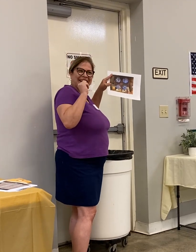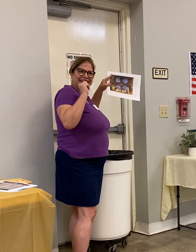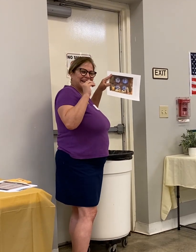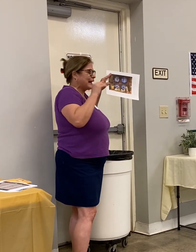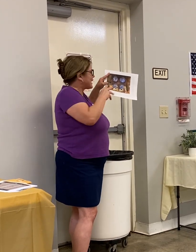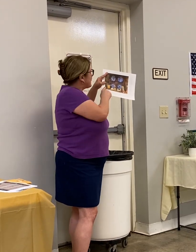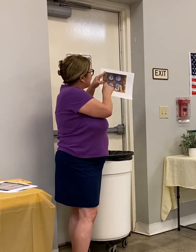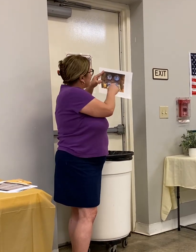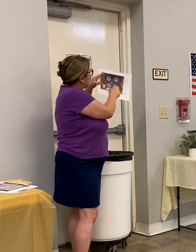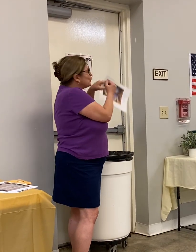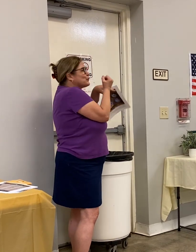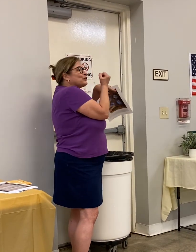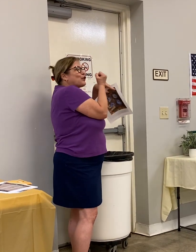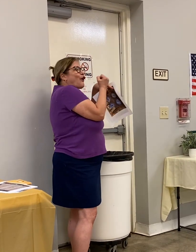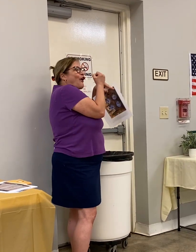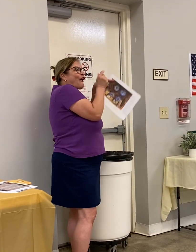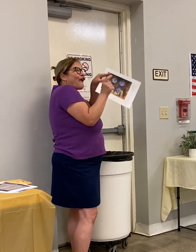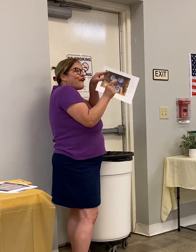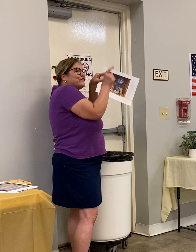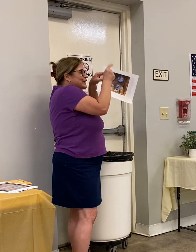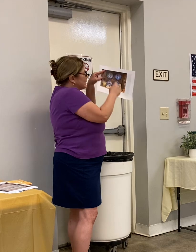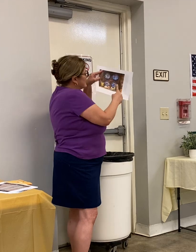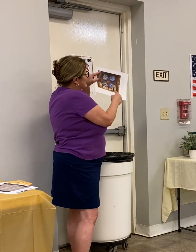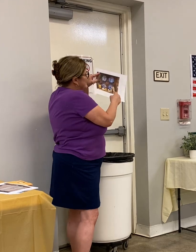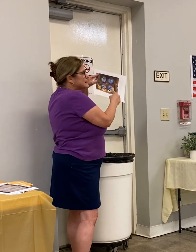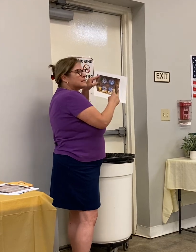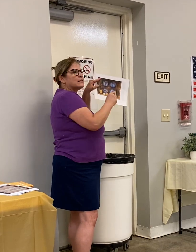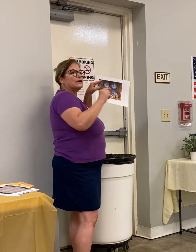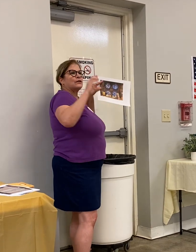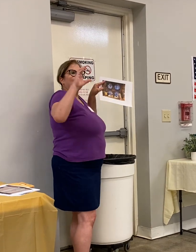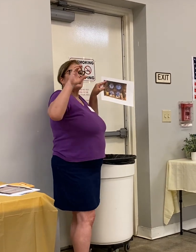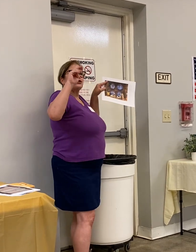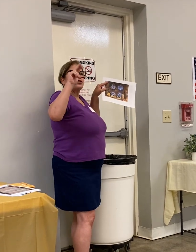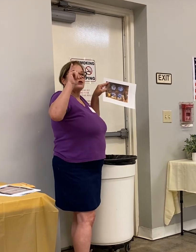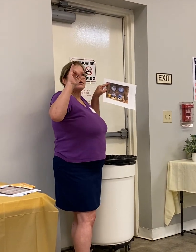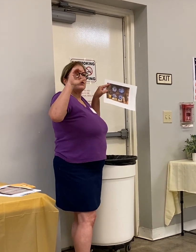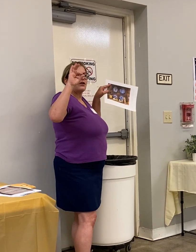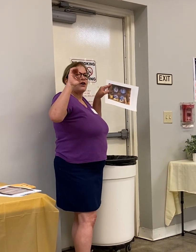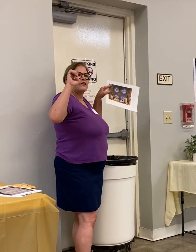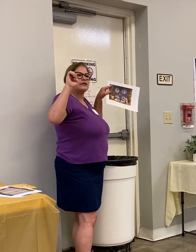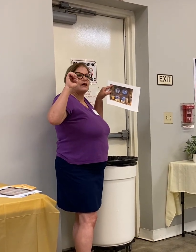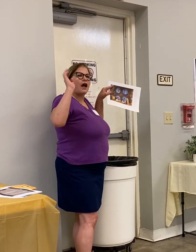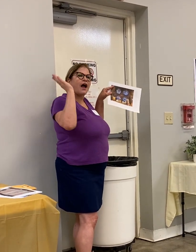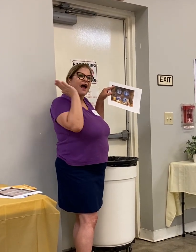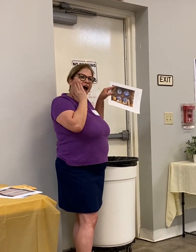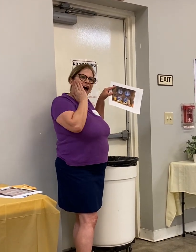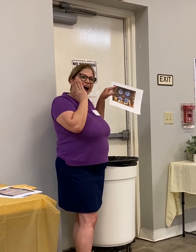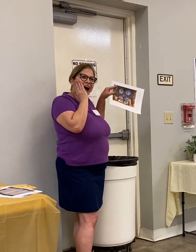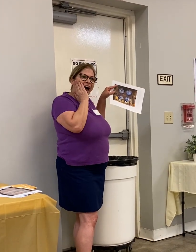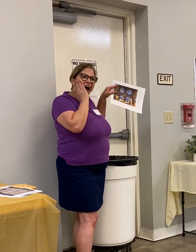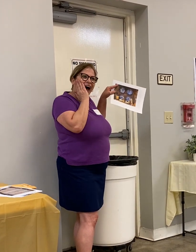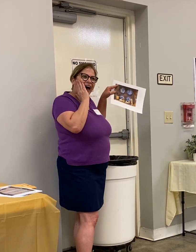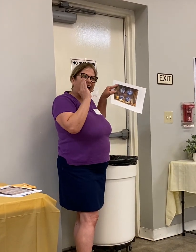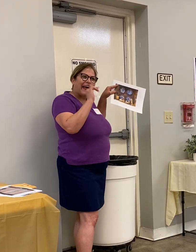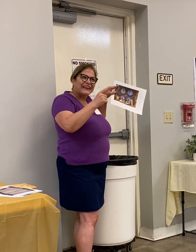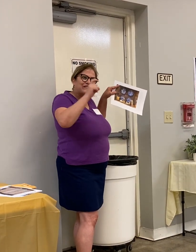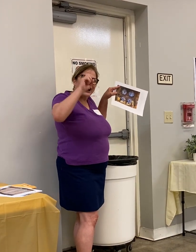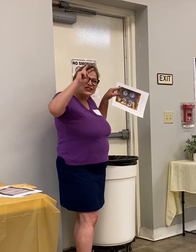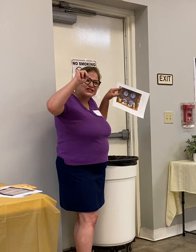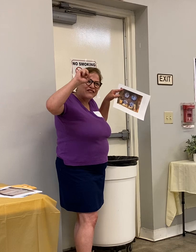And they even have Evangeline there, and then they have an old packet of community coffee. I mean, how did that make it all the